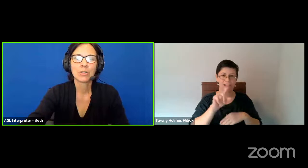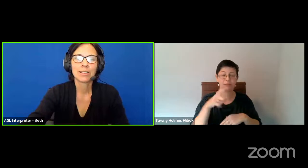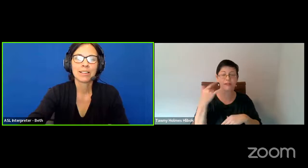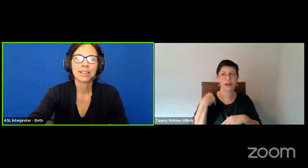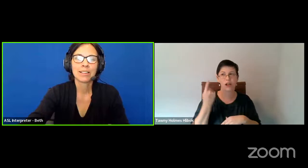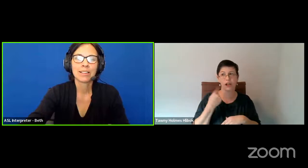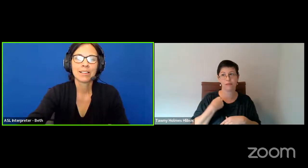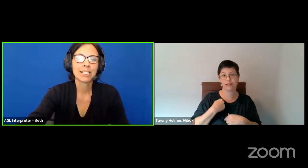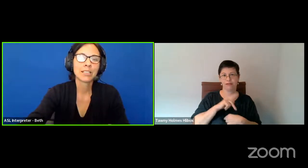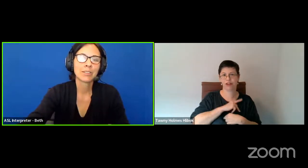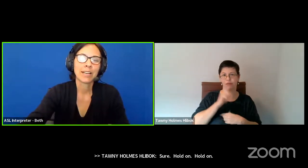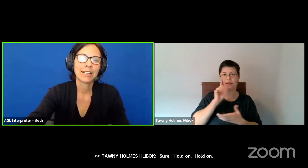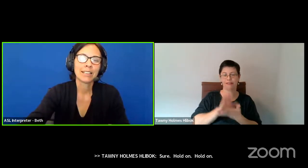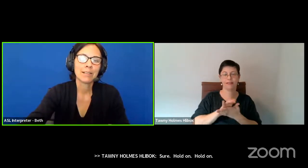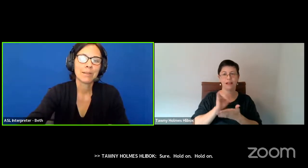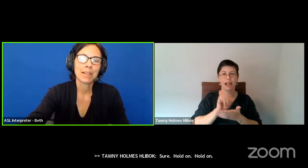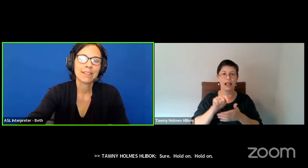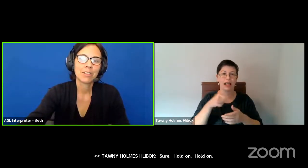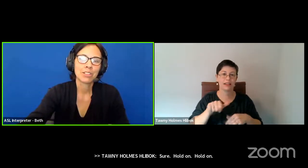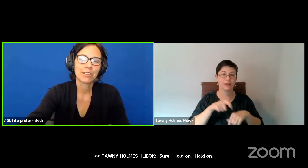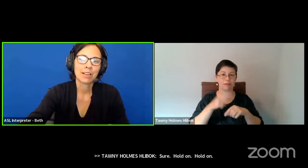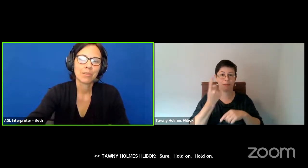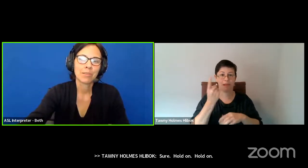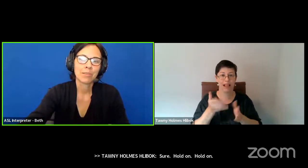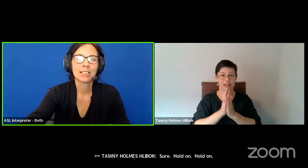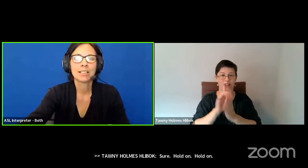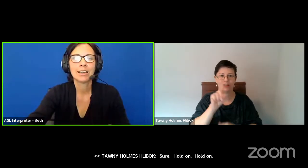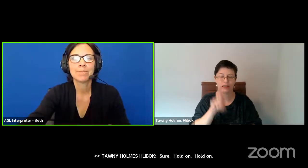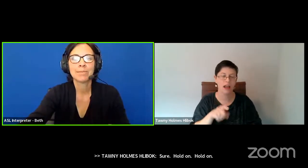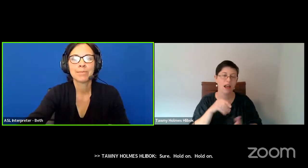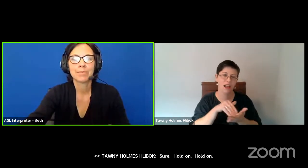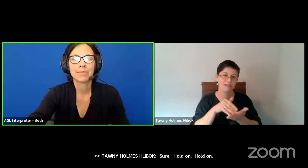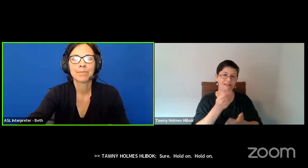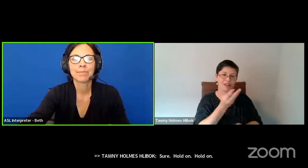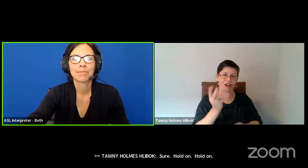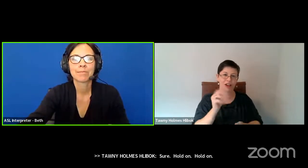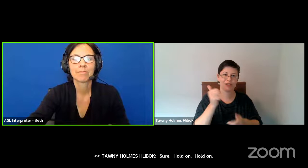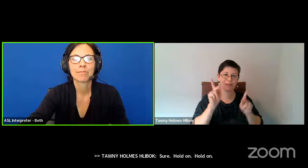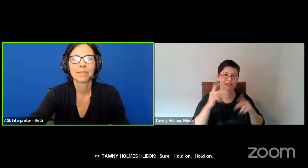So that's really great. I'm glad that you shared that question. I'm